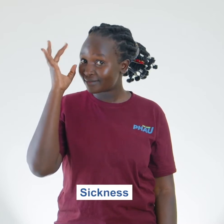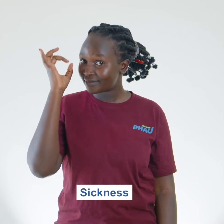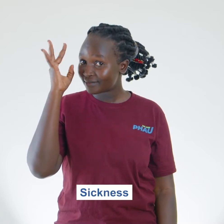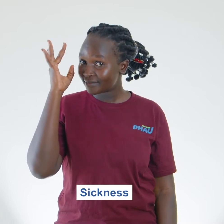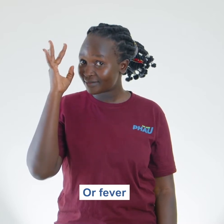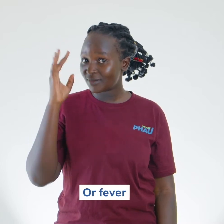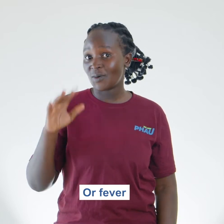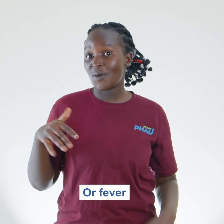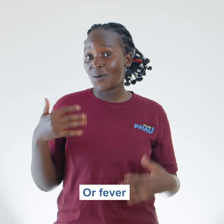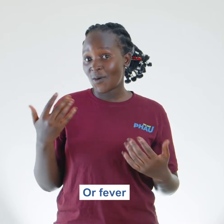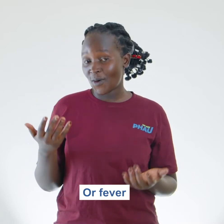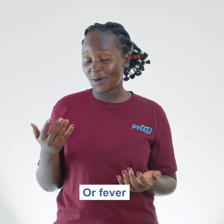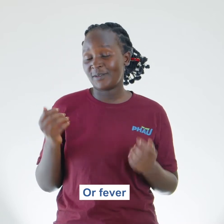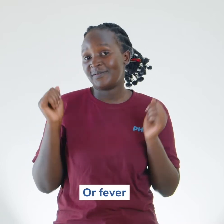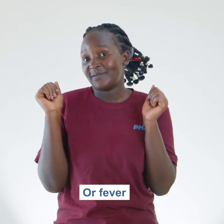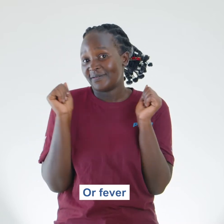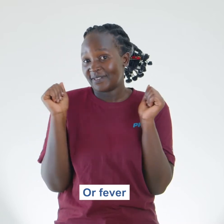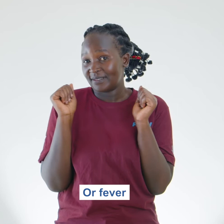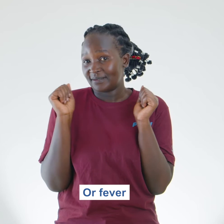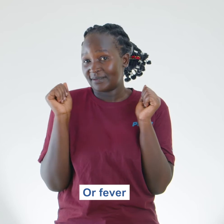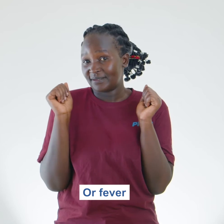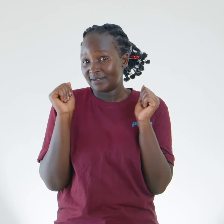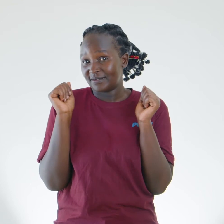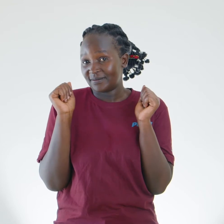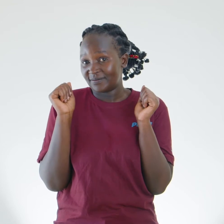sickness, or fever.